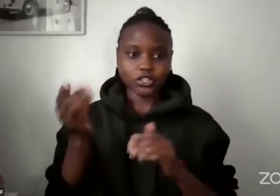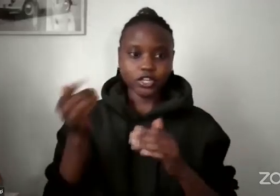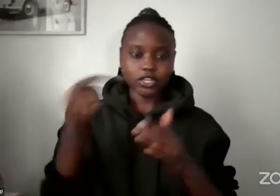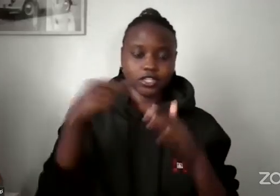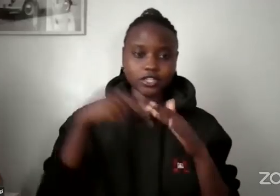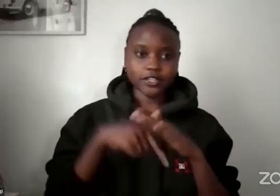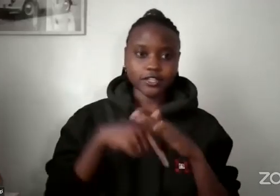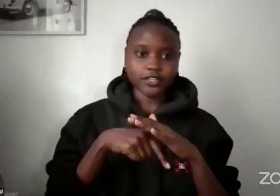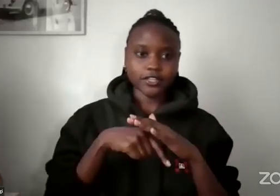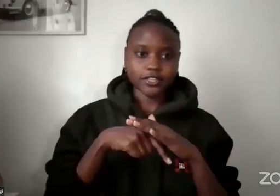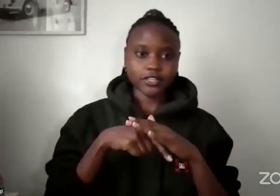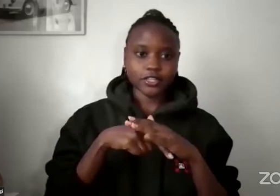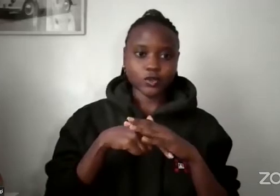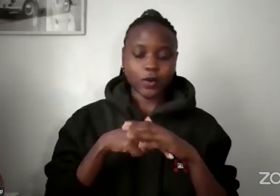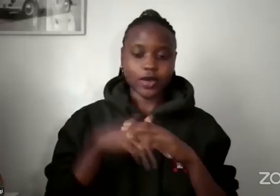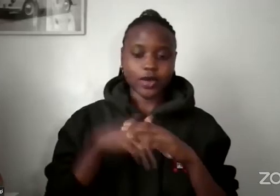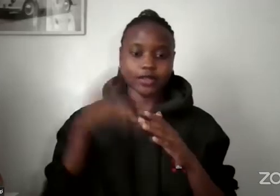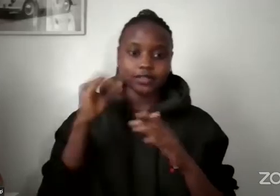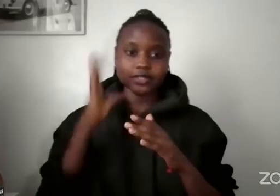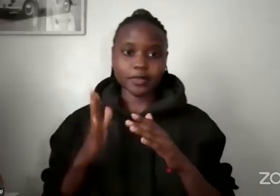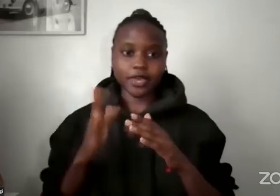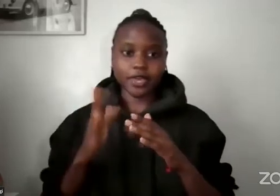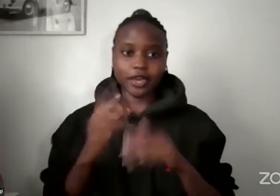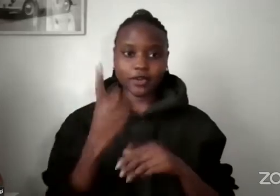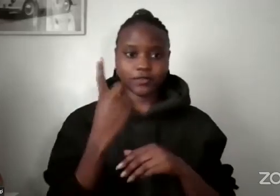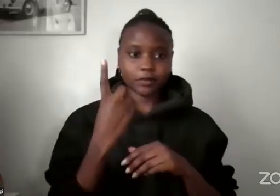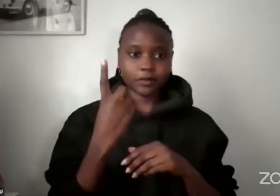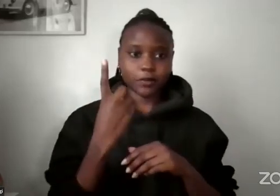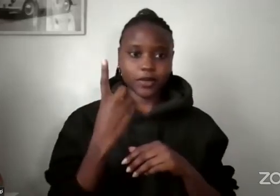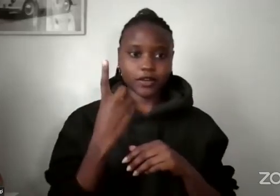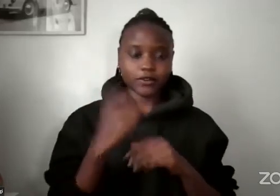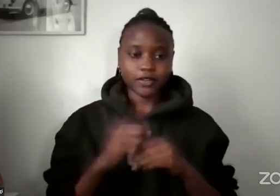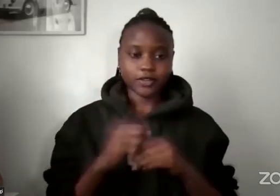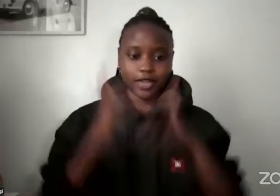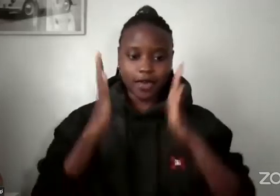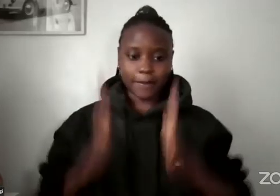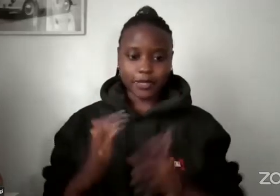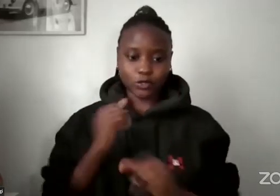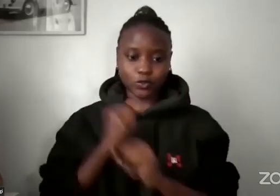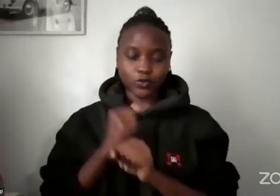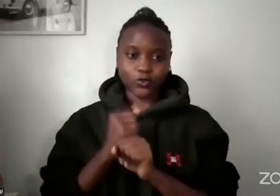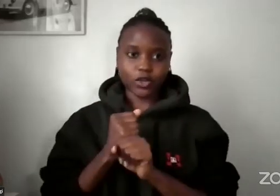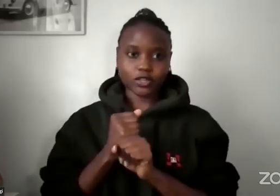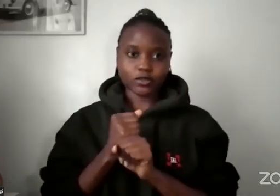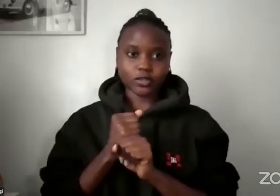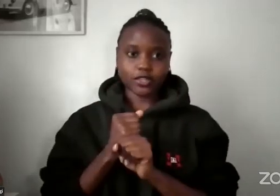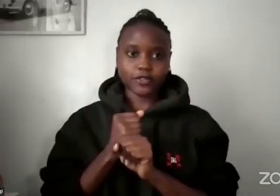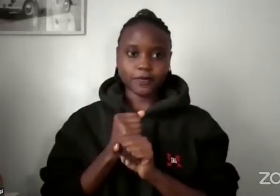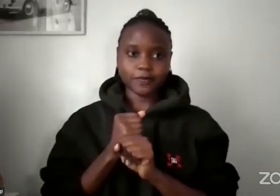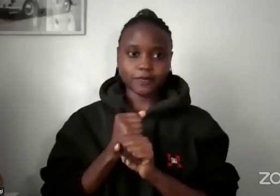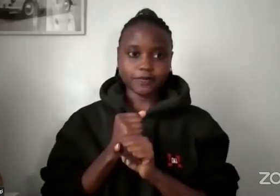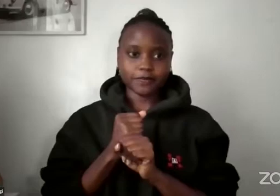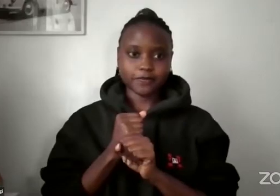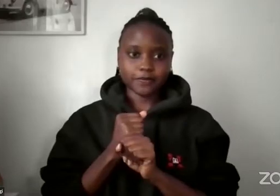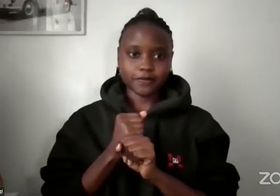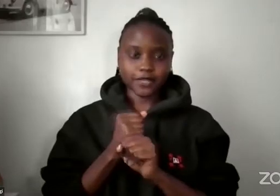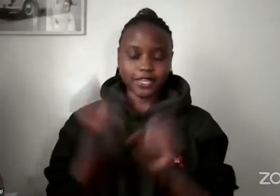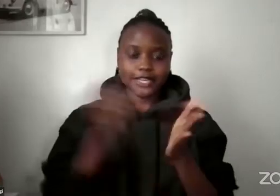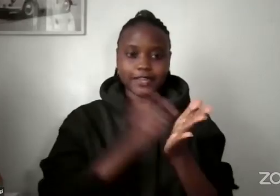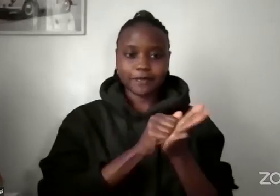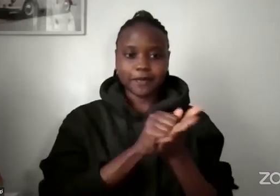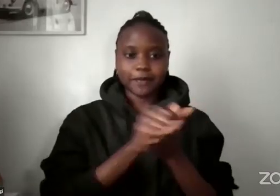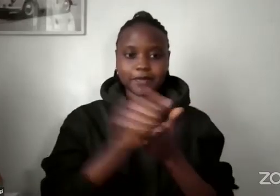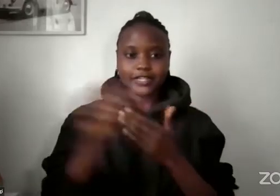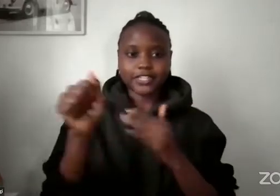key speaker, this is a person that we worked with in publishing industry.